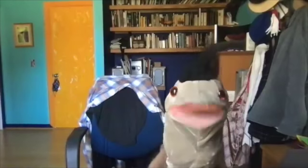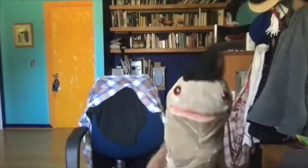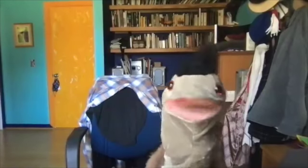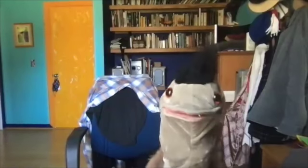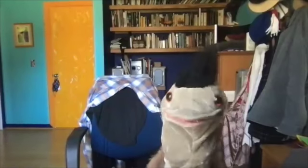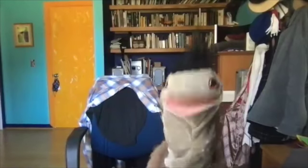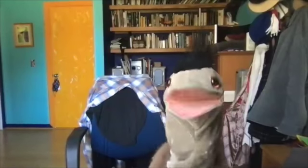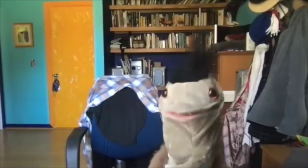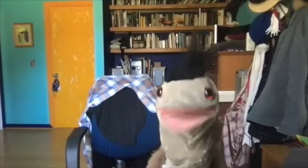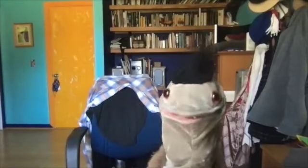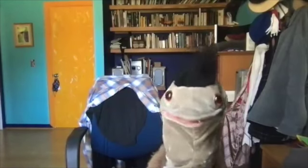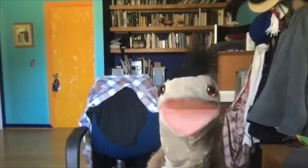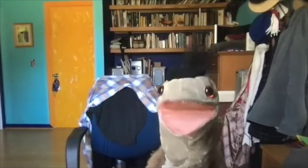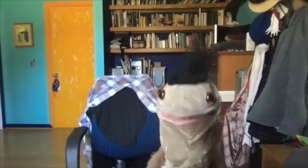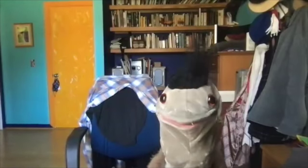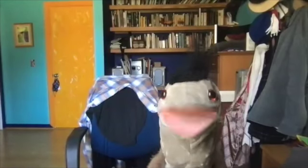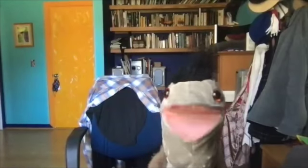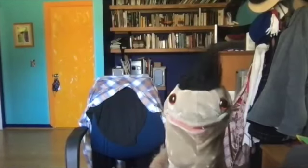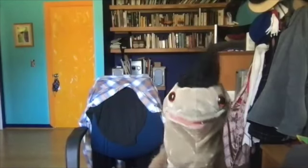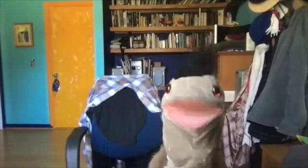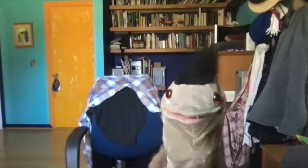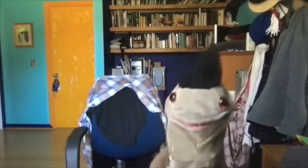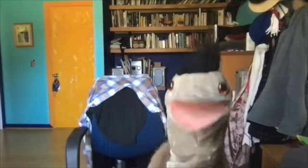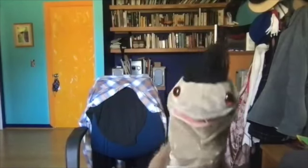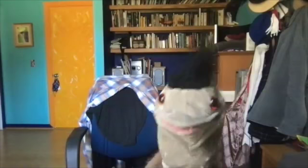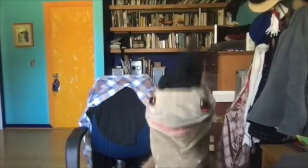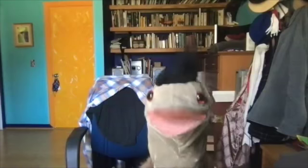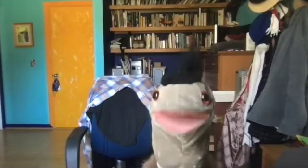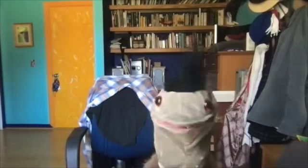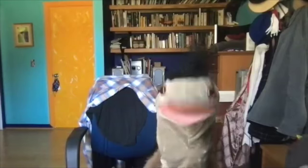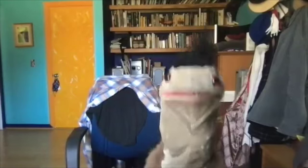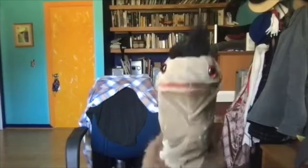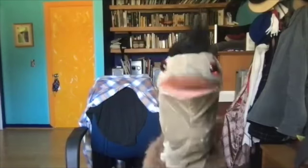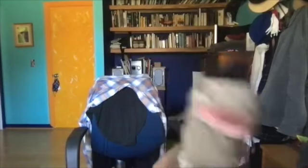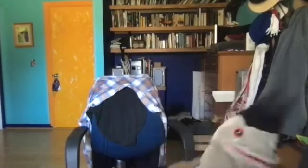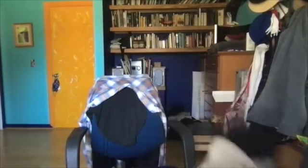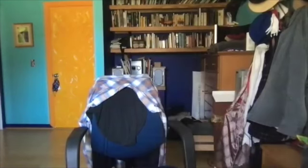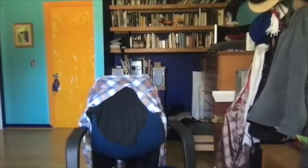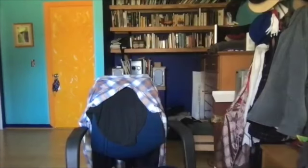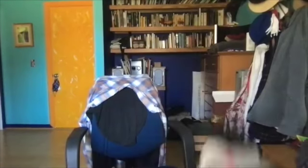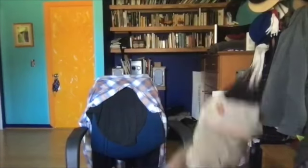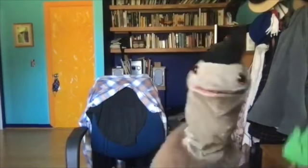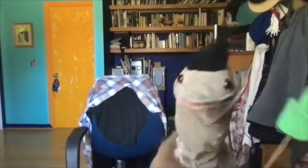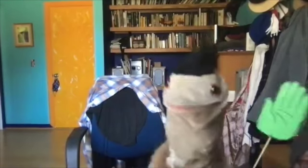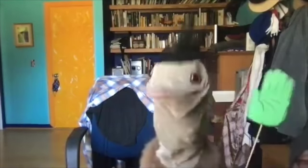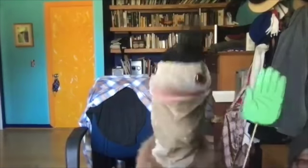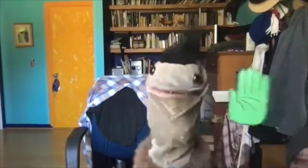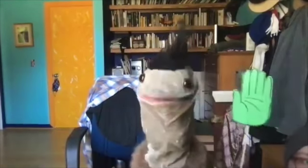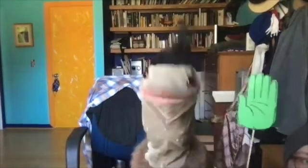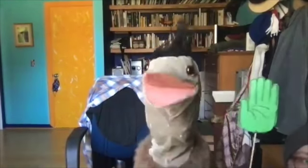you is how to say hello in ASL, American Sign Language. Let me get, here it is. Oh, my paper hand, there